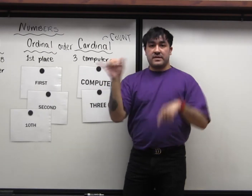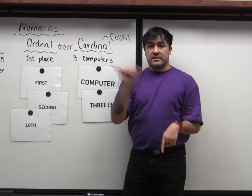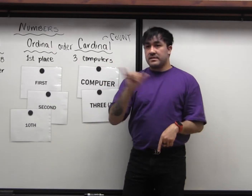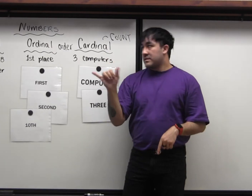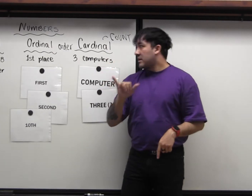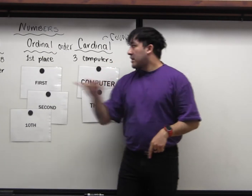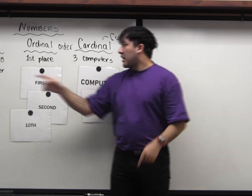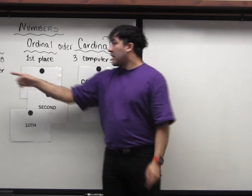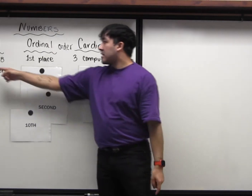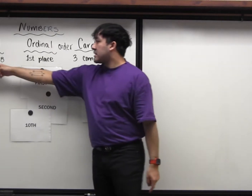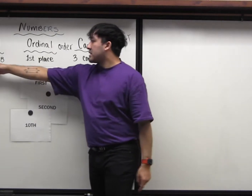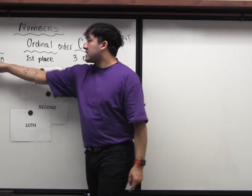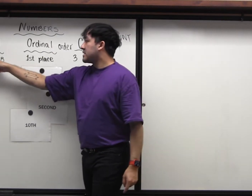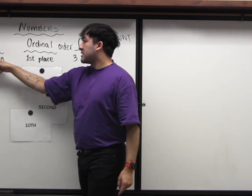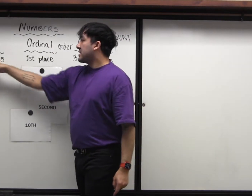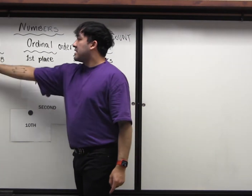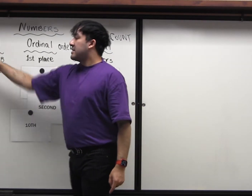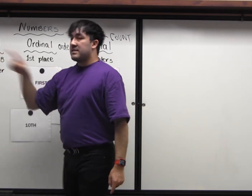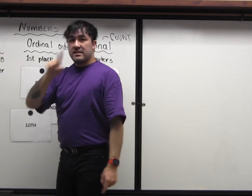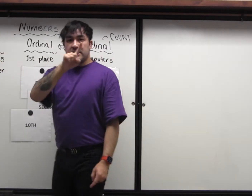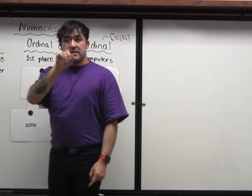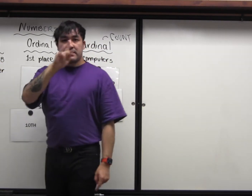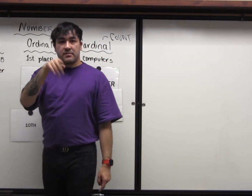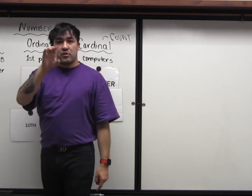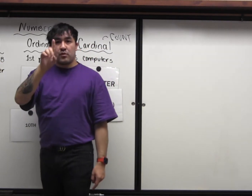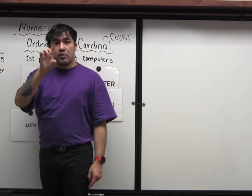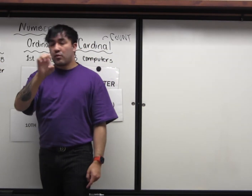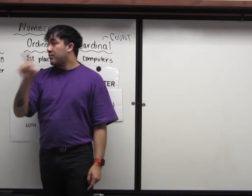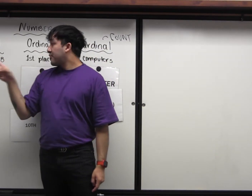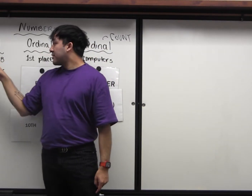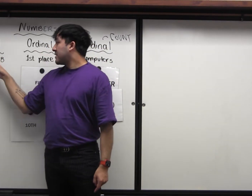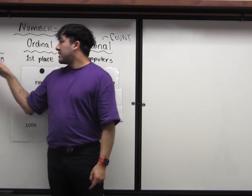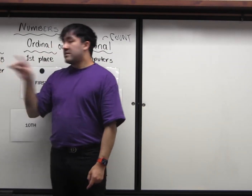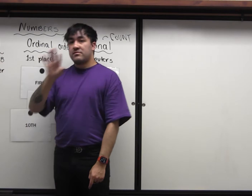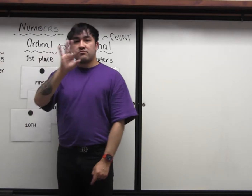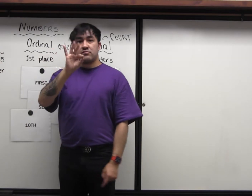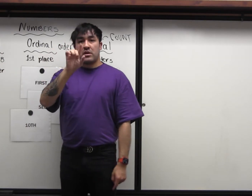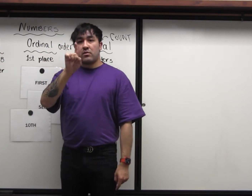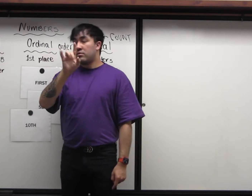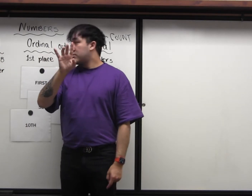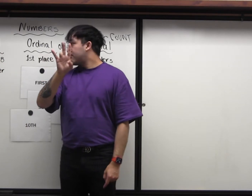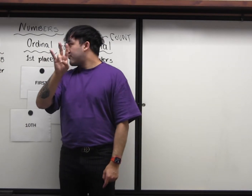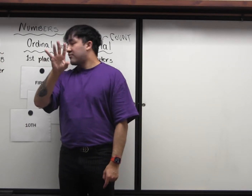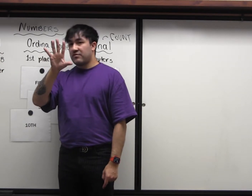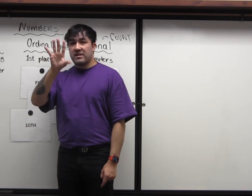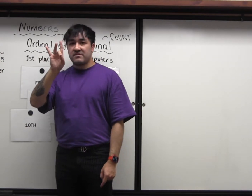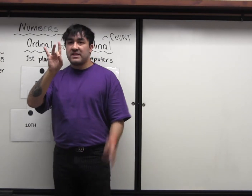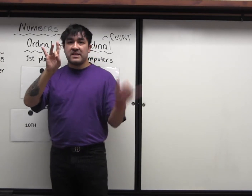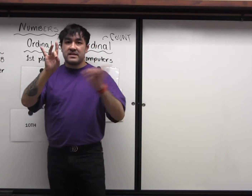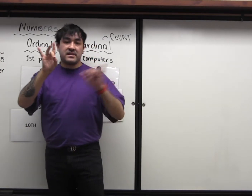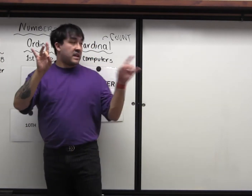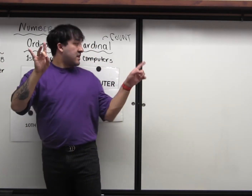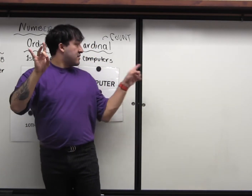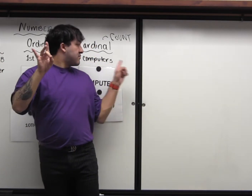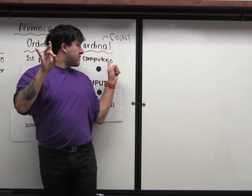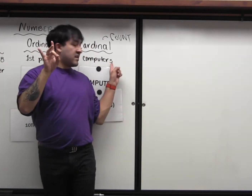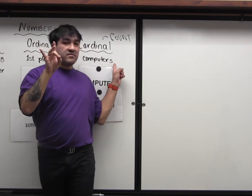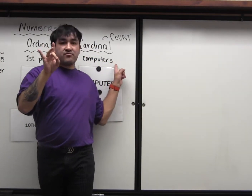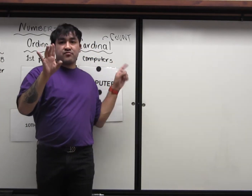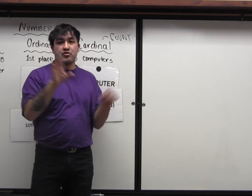as cardinal numbers. So you're not going to do anything fancy with your wrist or your movement. So 9178, exactly